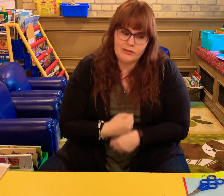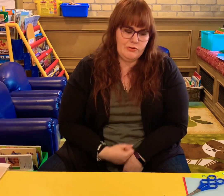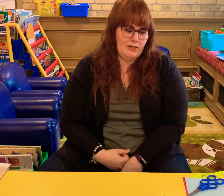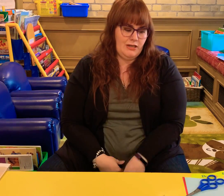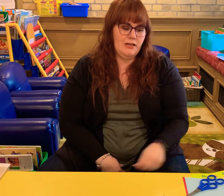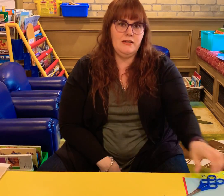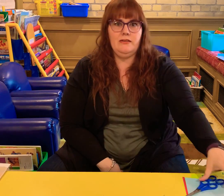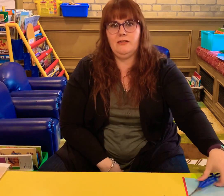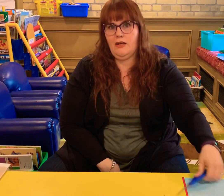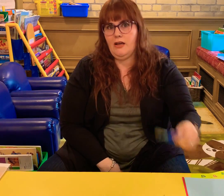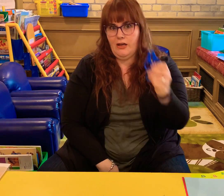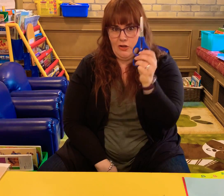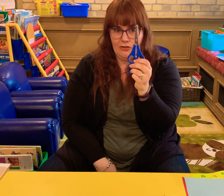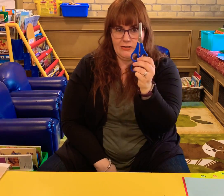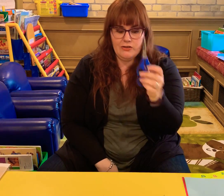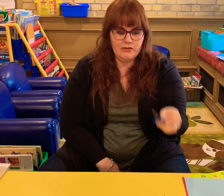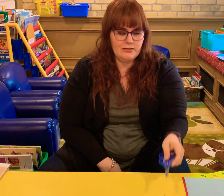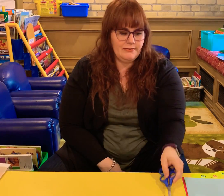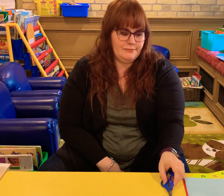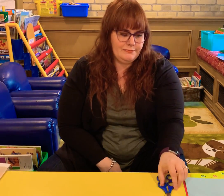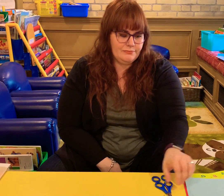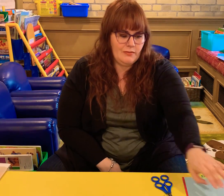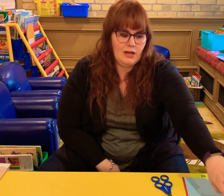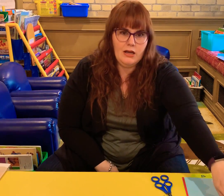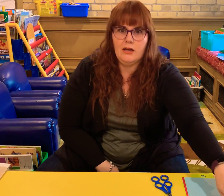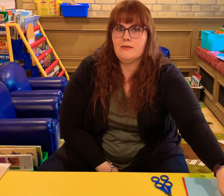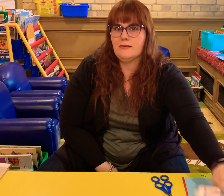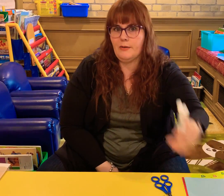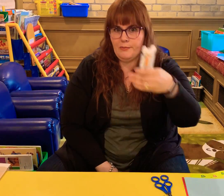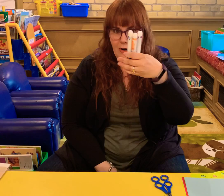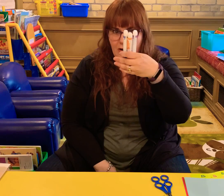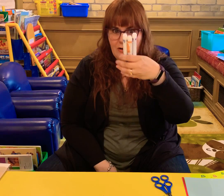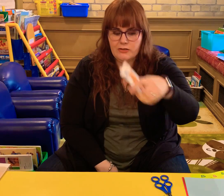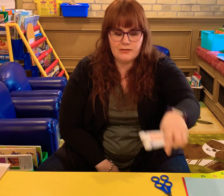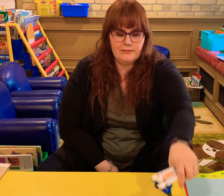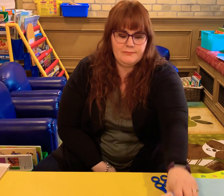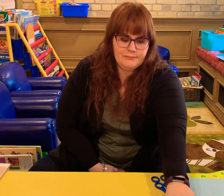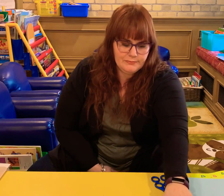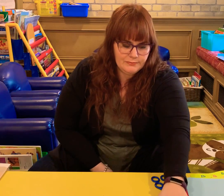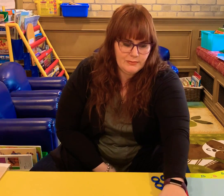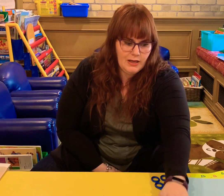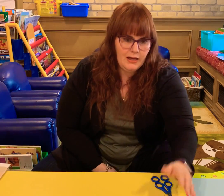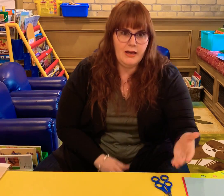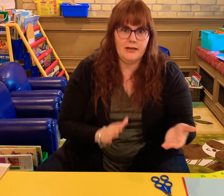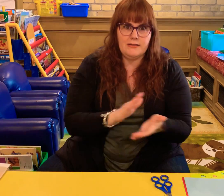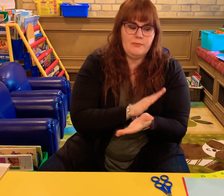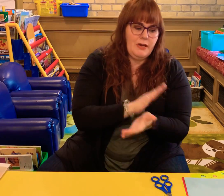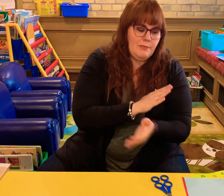You need your scissors, some markers, and some paper.